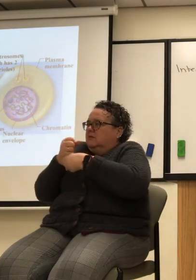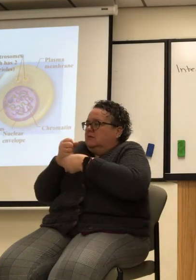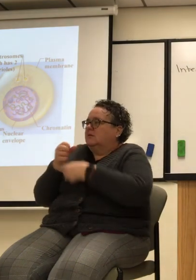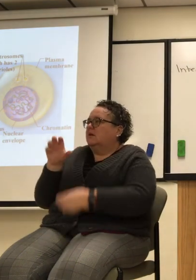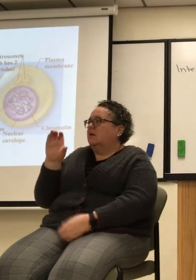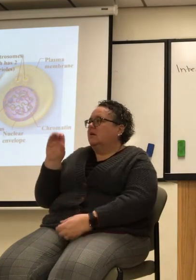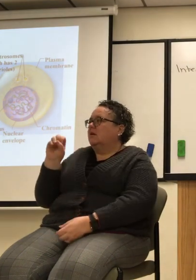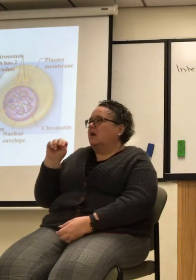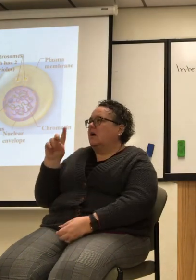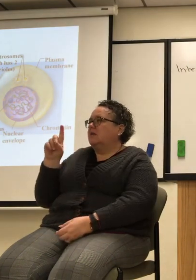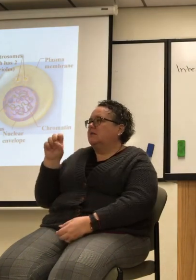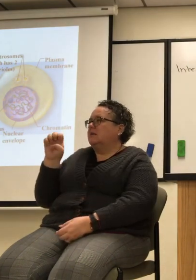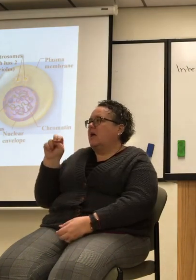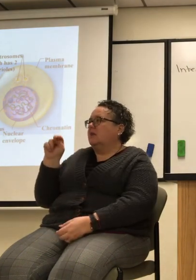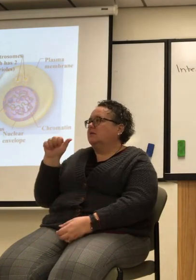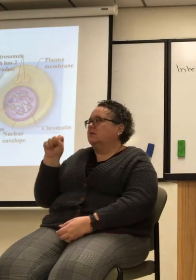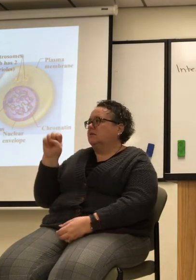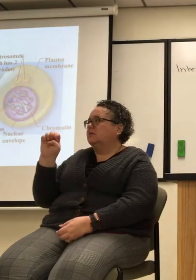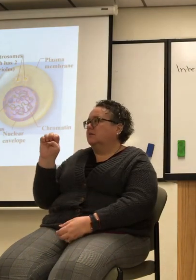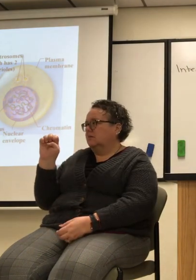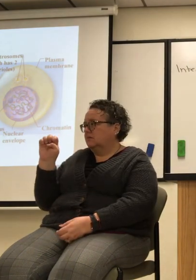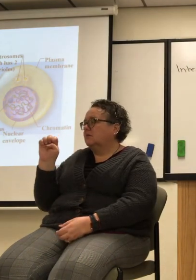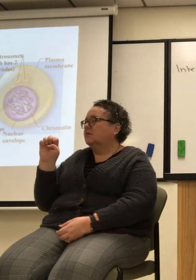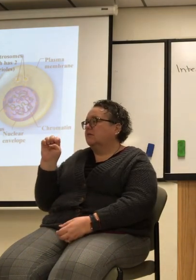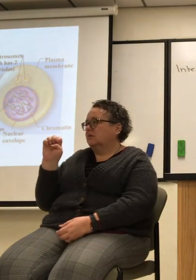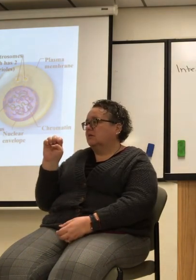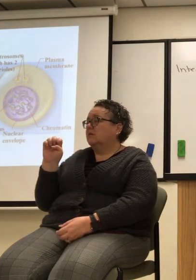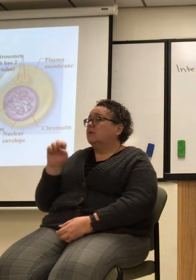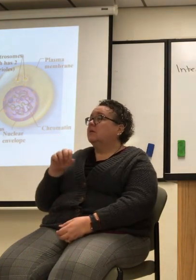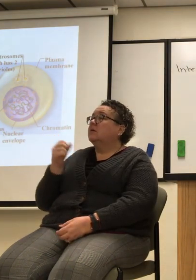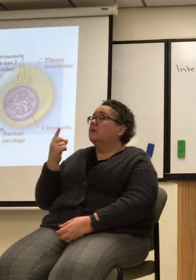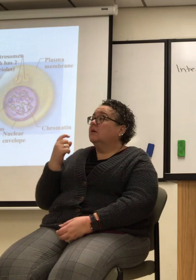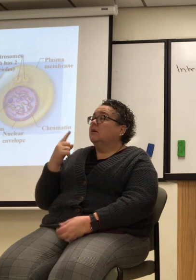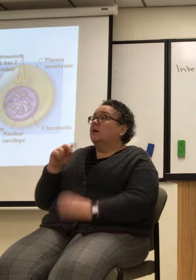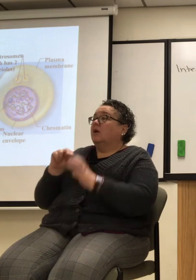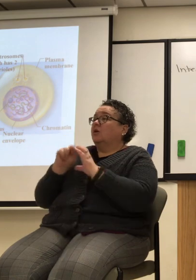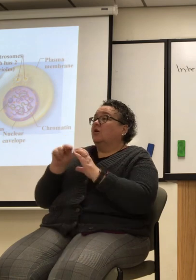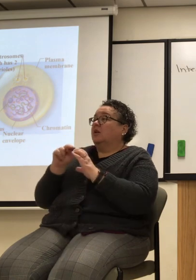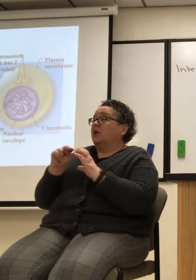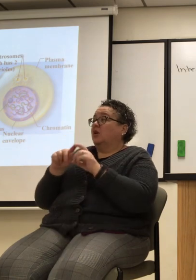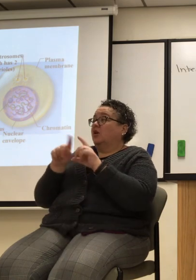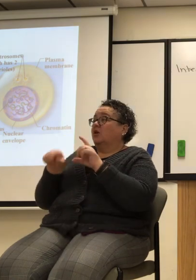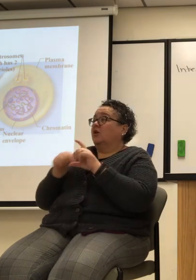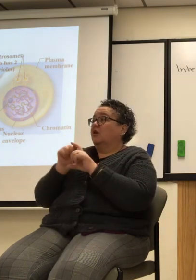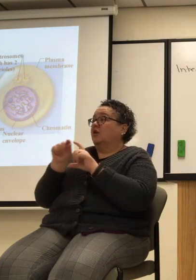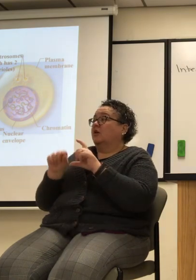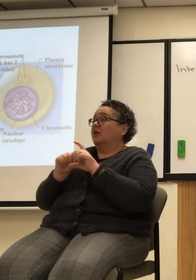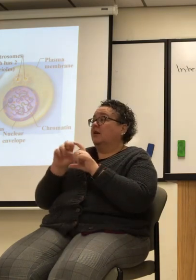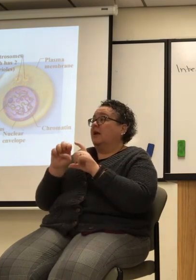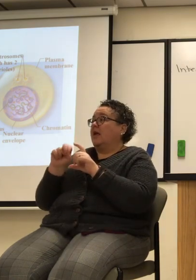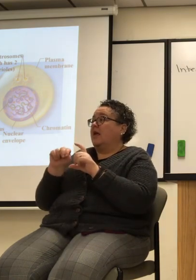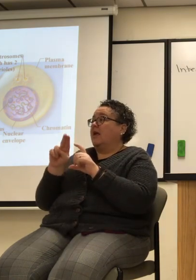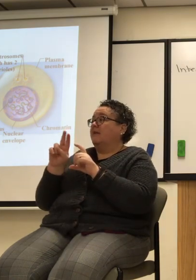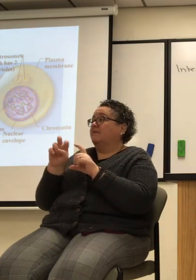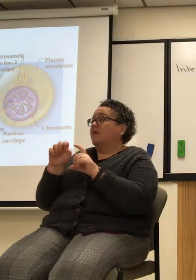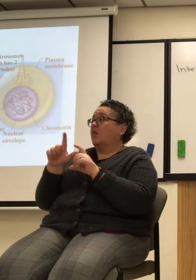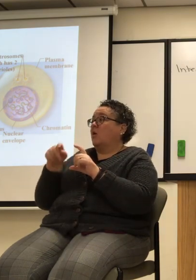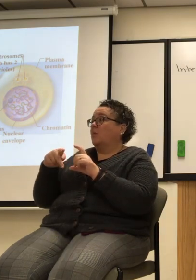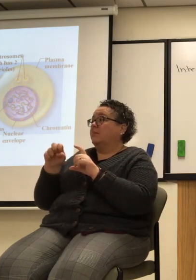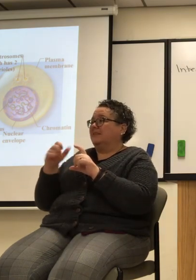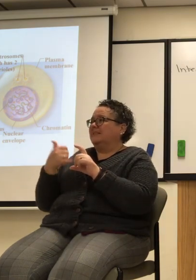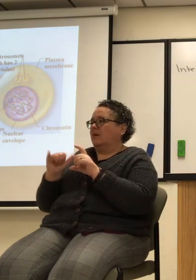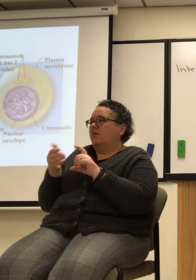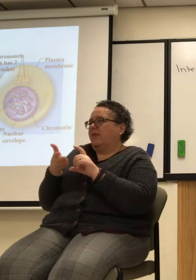It starts to, okay. The nuclear envelope is still there. I still see it. I'll just say it's intact. It's still